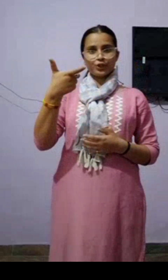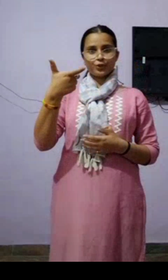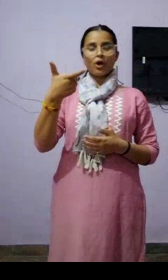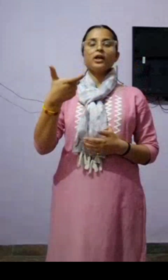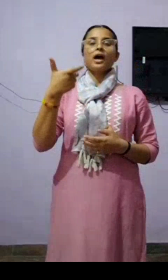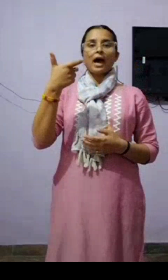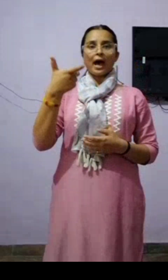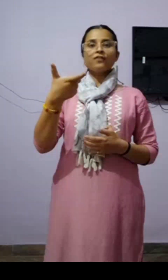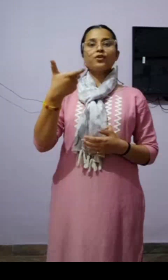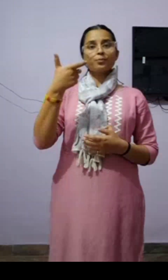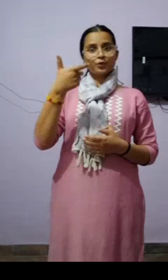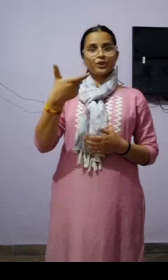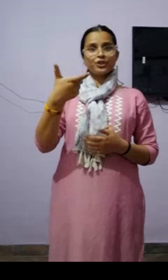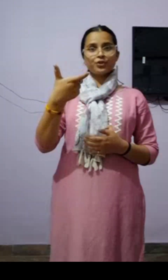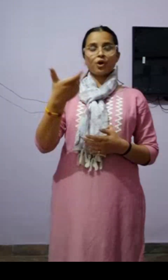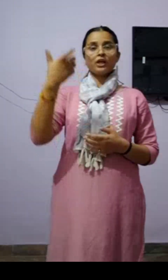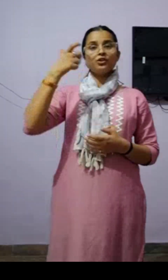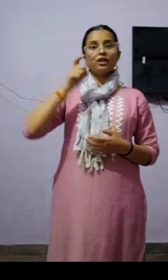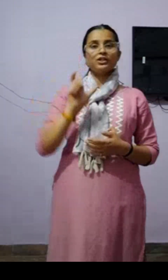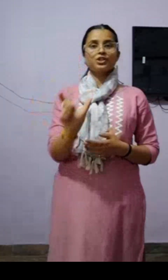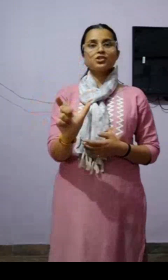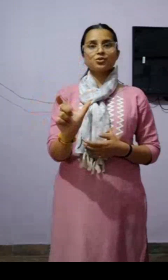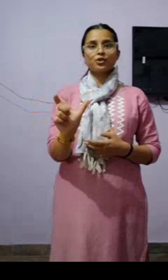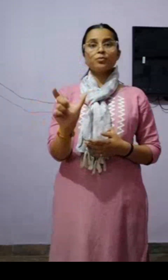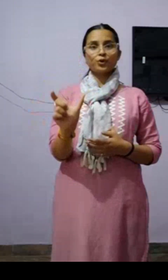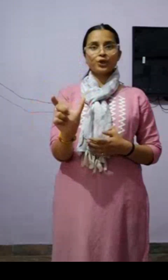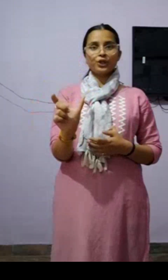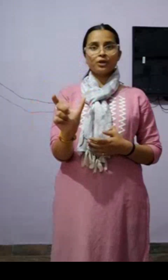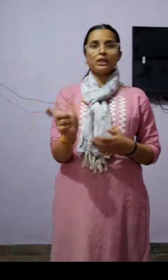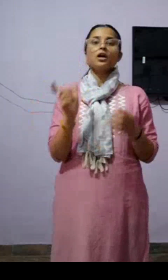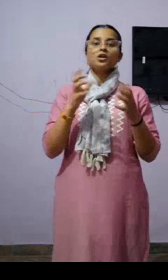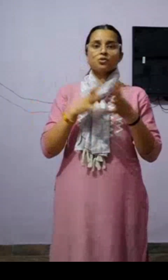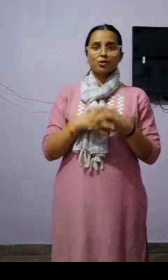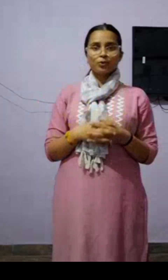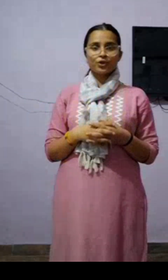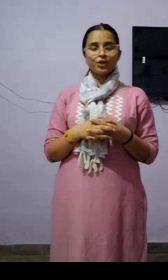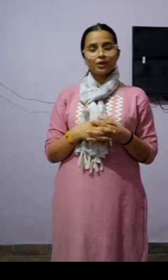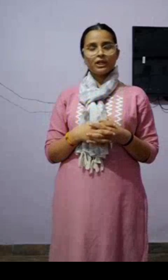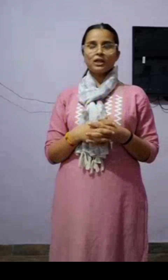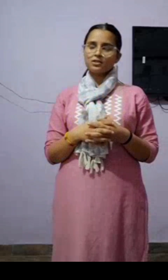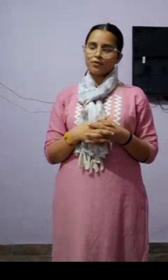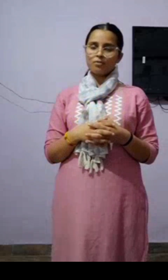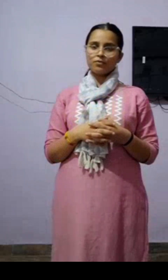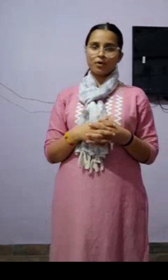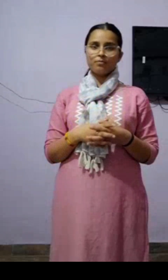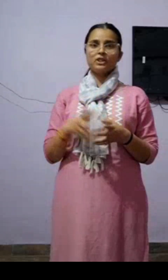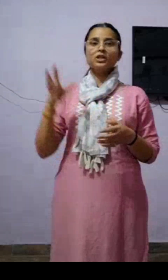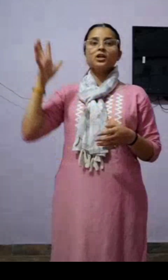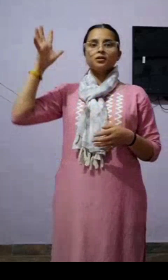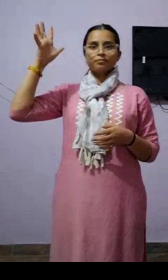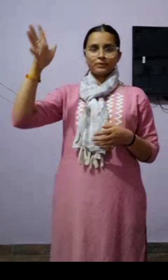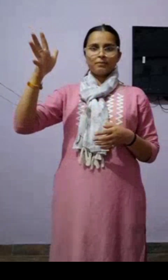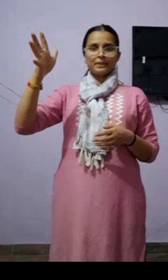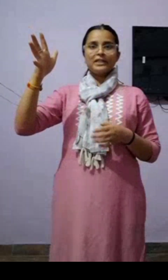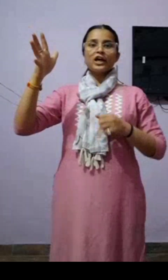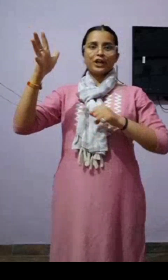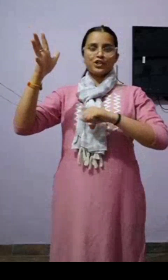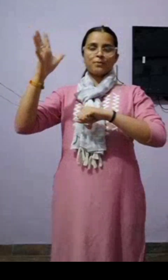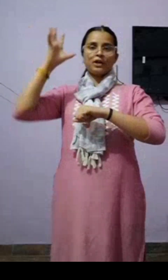neuron, and from motor neuron it reaches to the motor unit. So the motor unit is formed from the complete arrangement